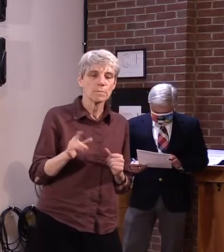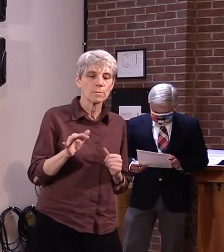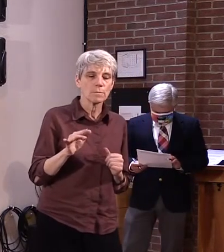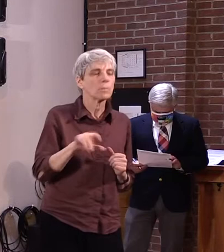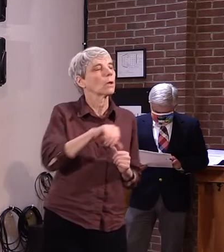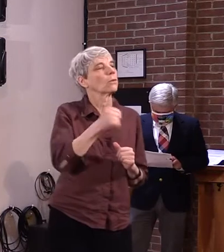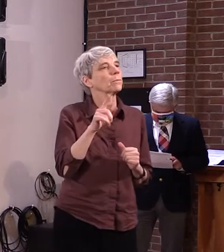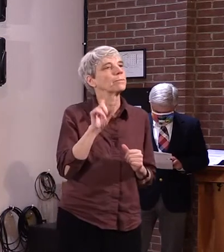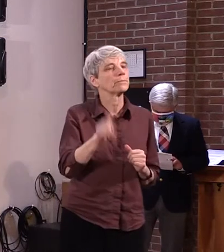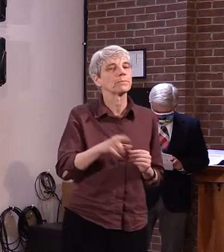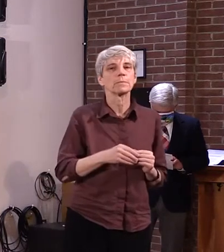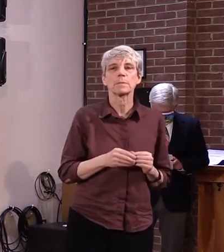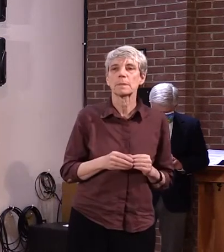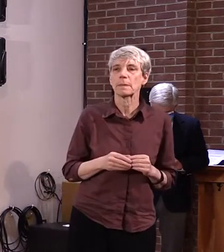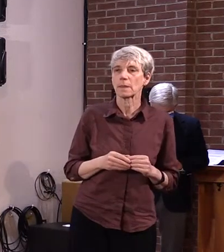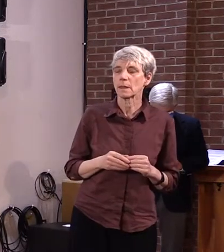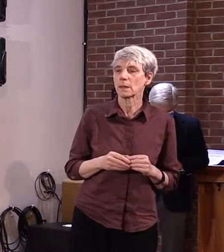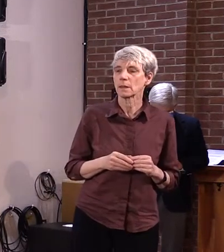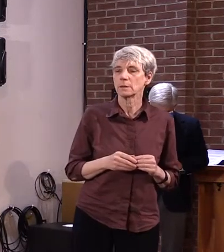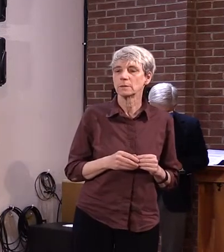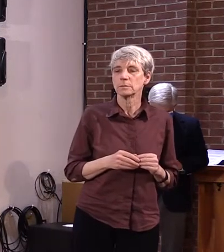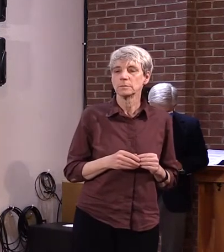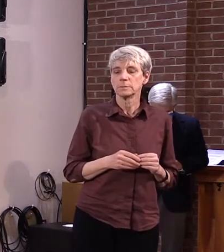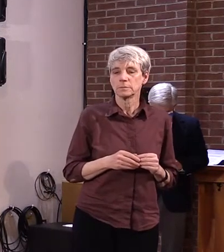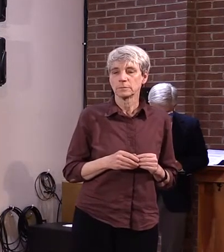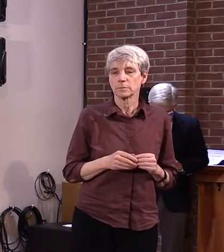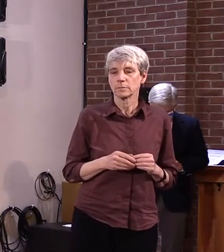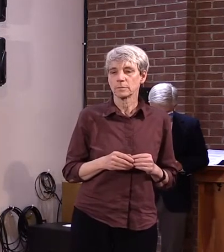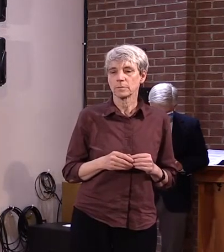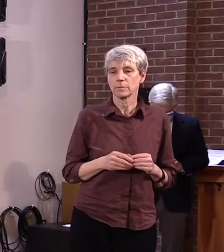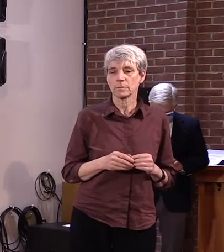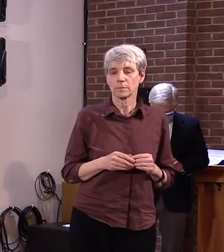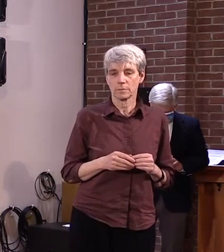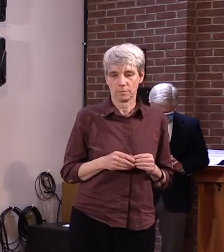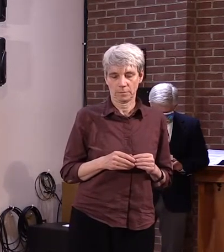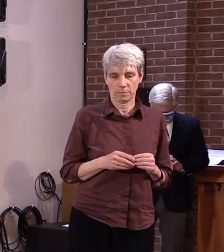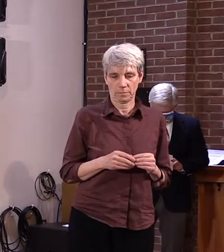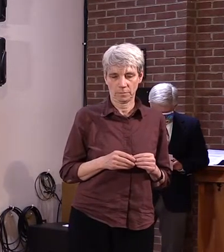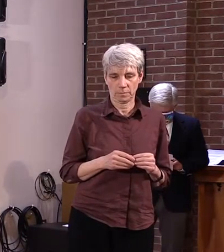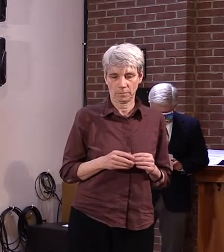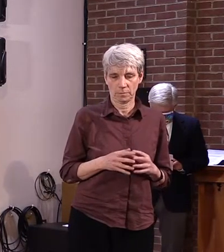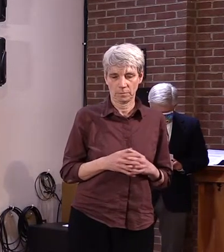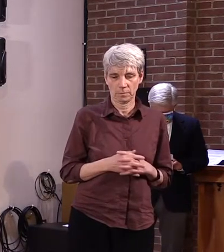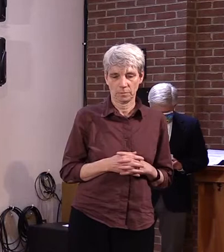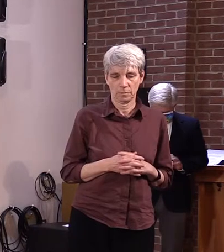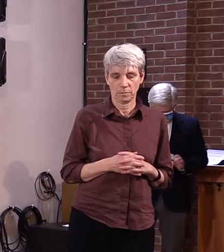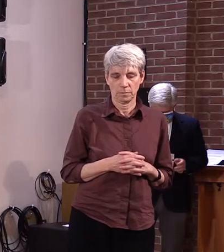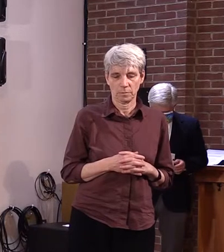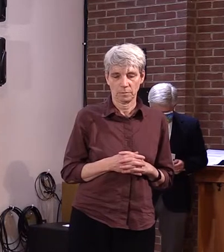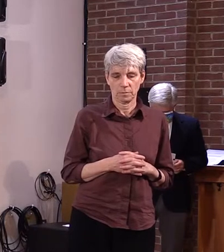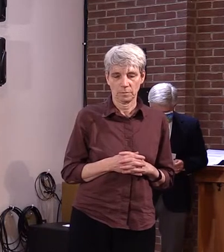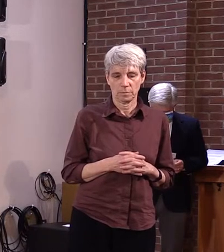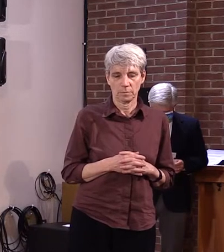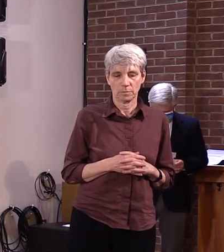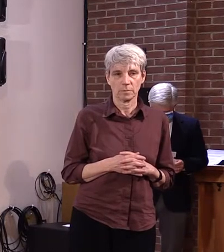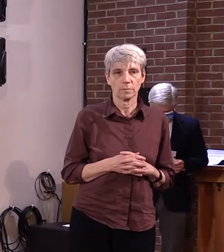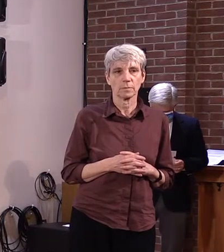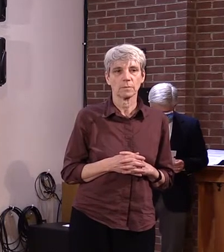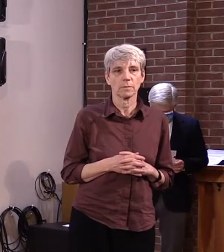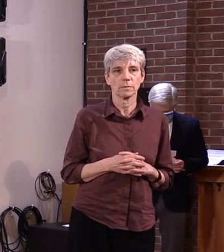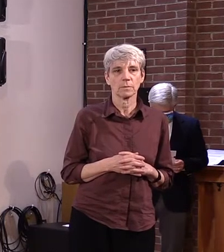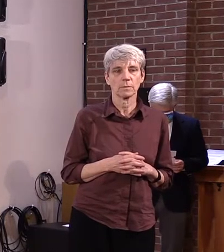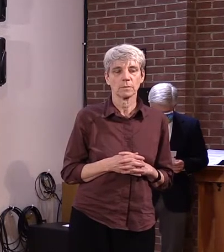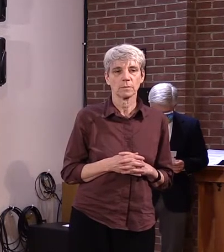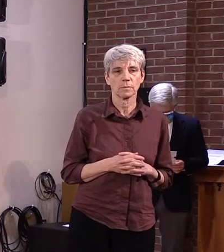Moving on, I'm wondering what sort of oversight the state has, either oversight or enforcement the state has